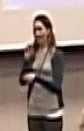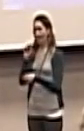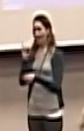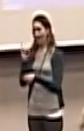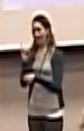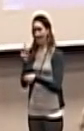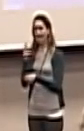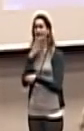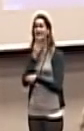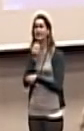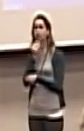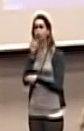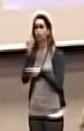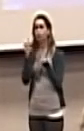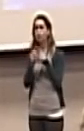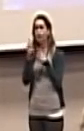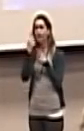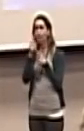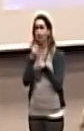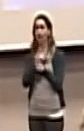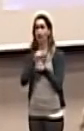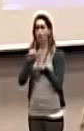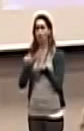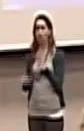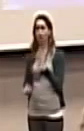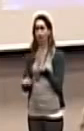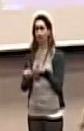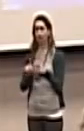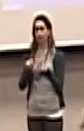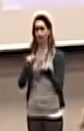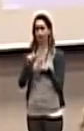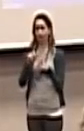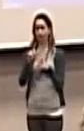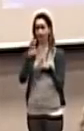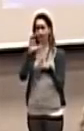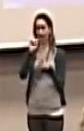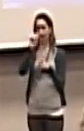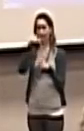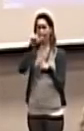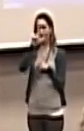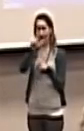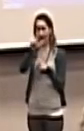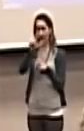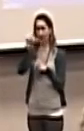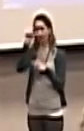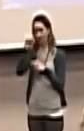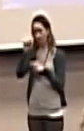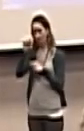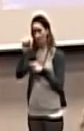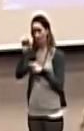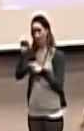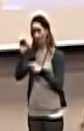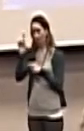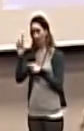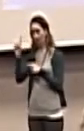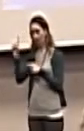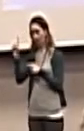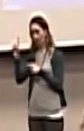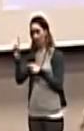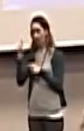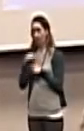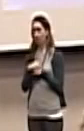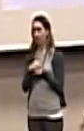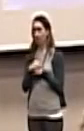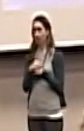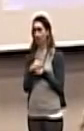word for Lord. Big L, little letters. The Masoretes, or the